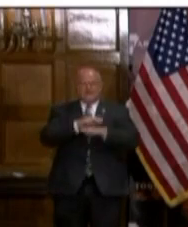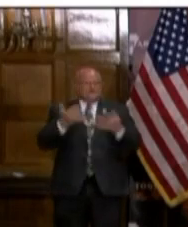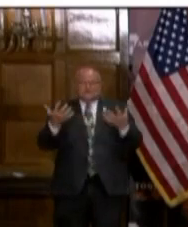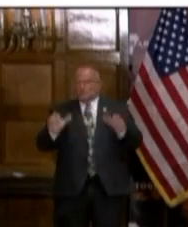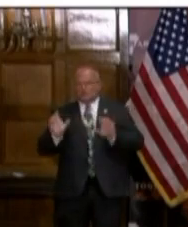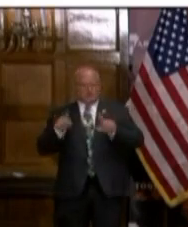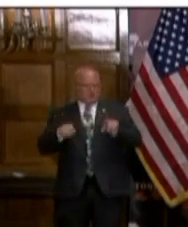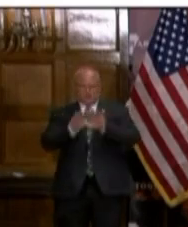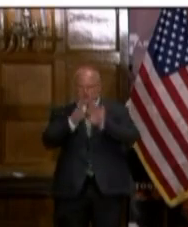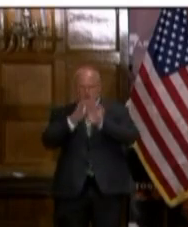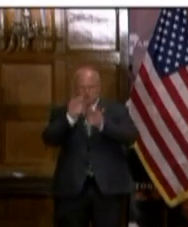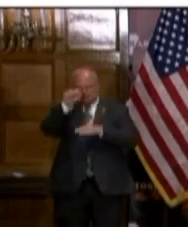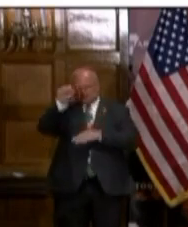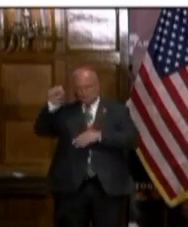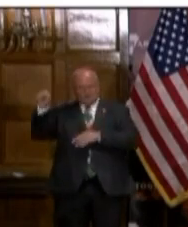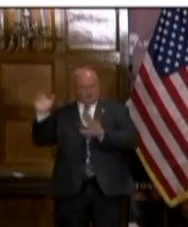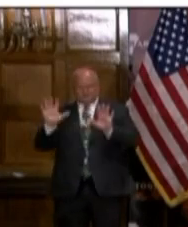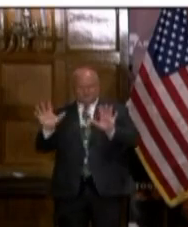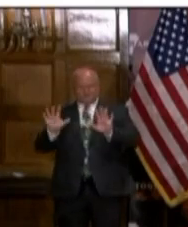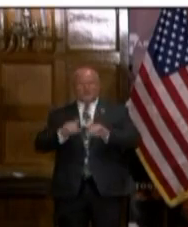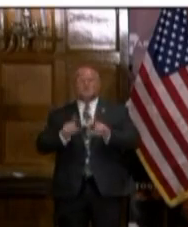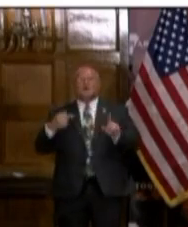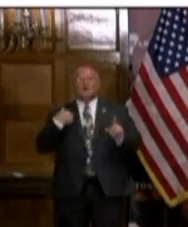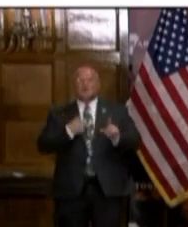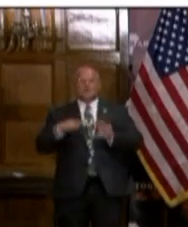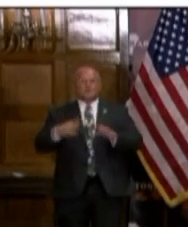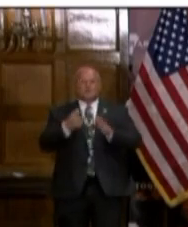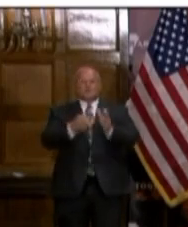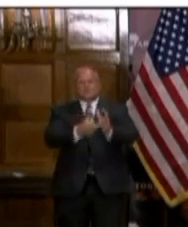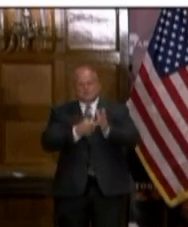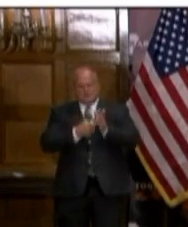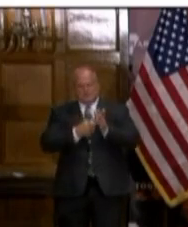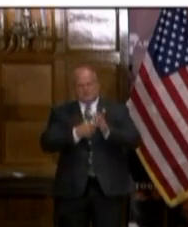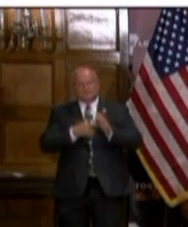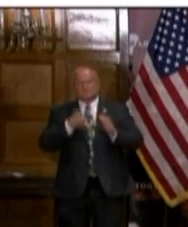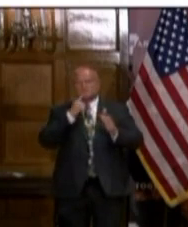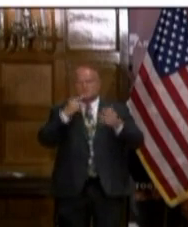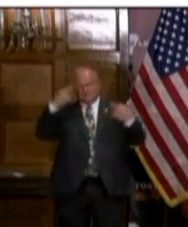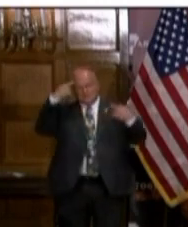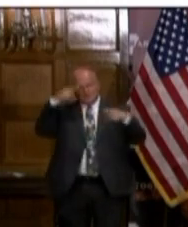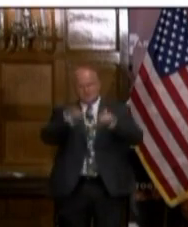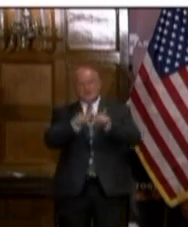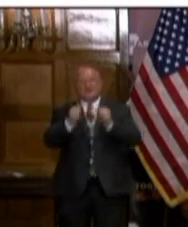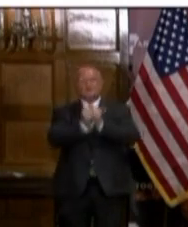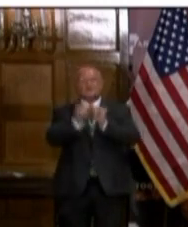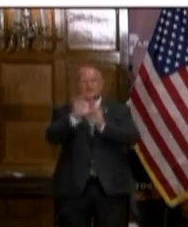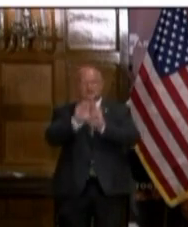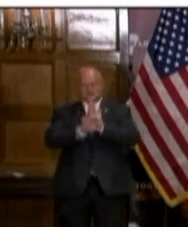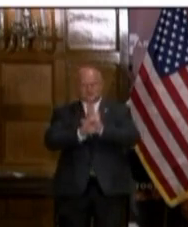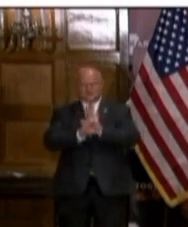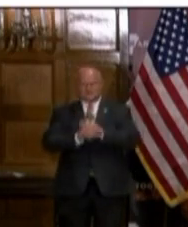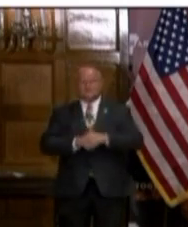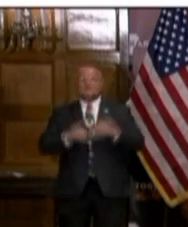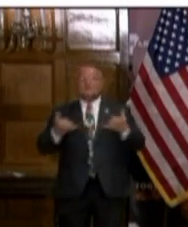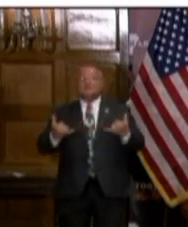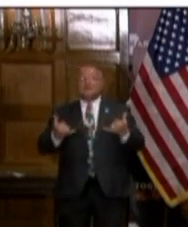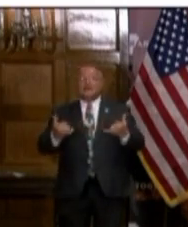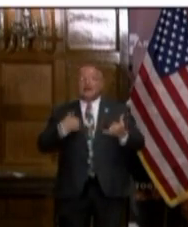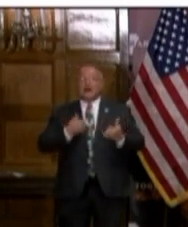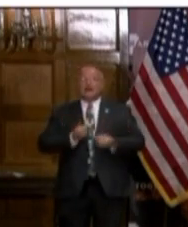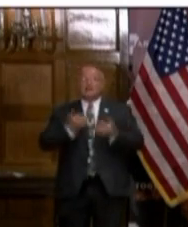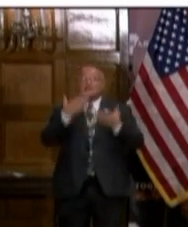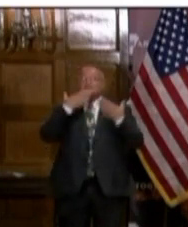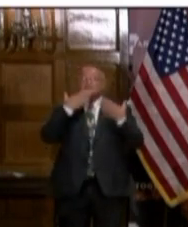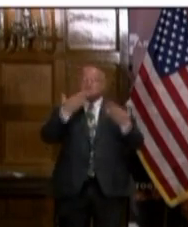have to go door to door with the census, but we do what we have to do to comply with the Constitution. With that, I want to express